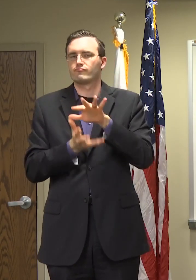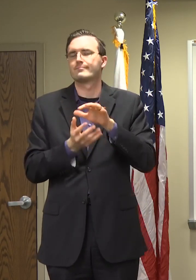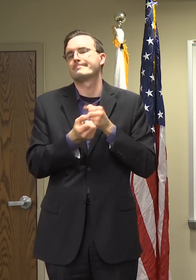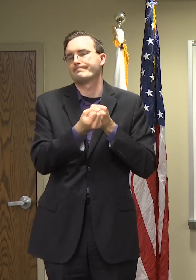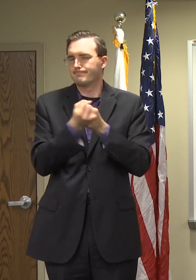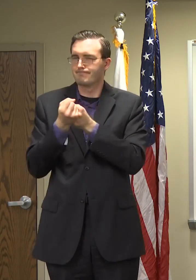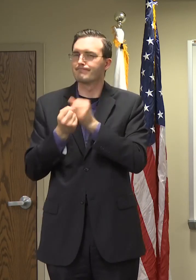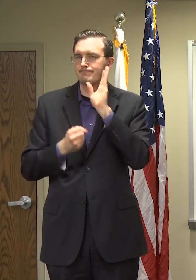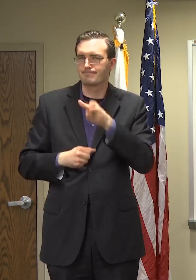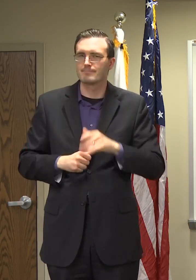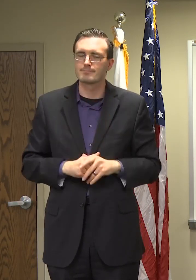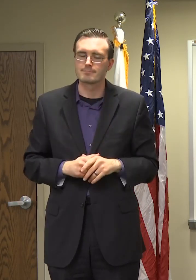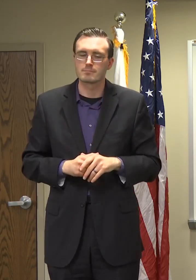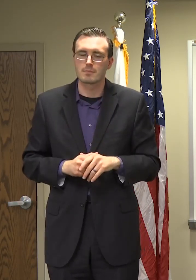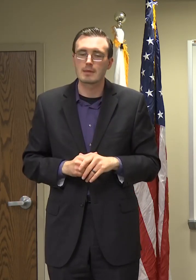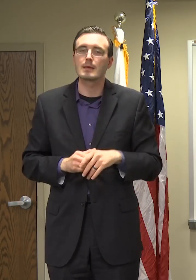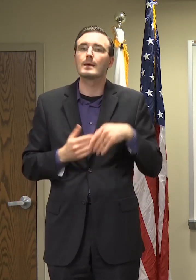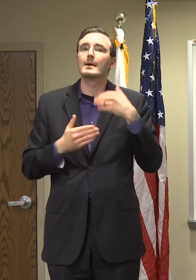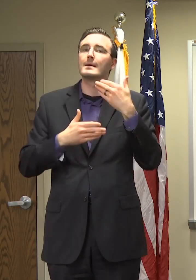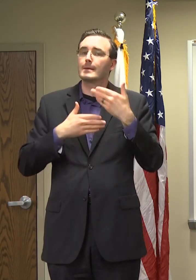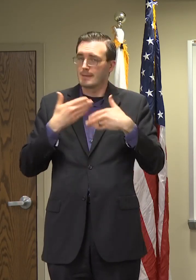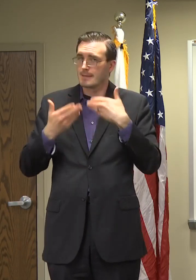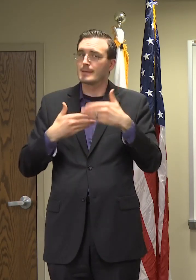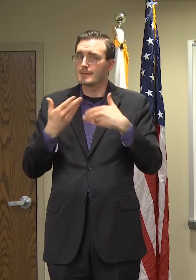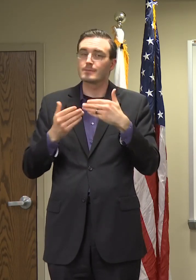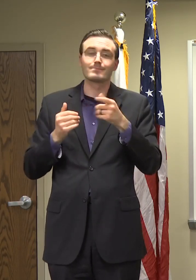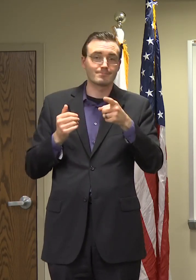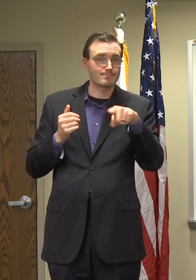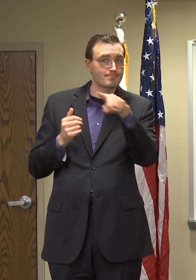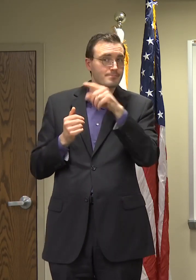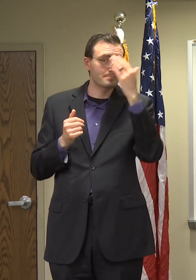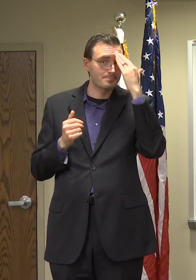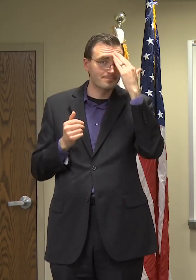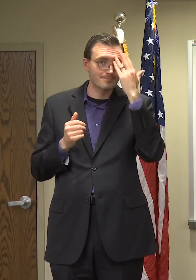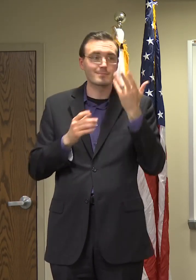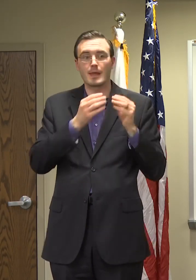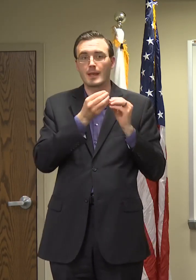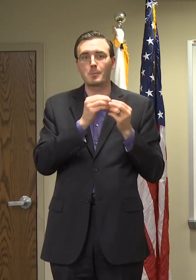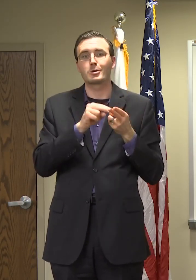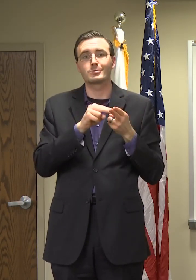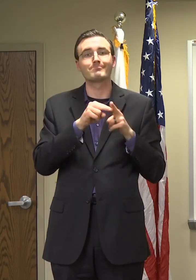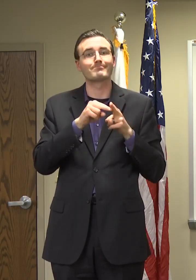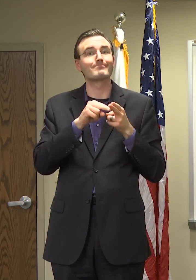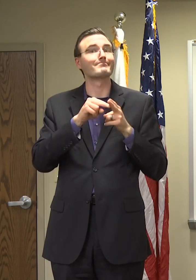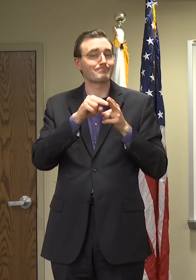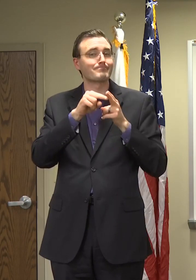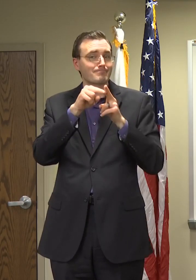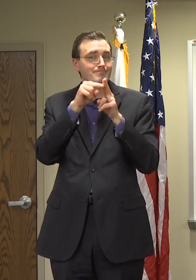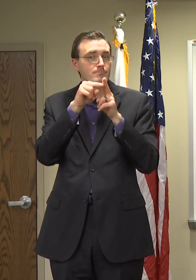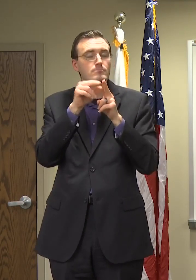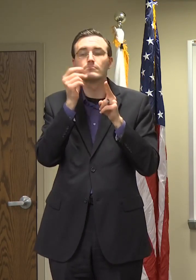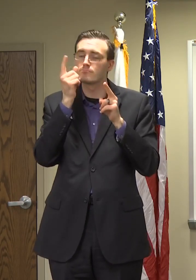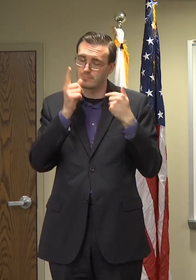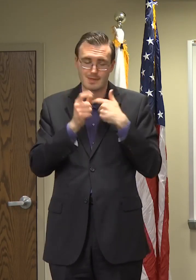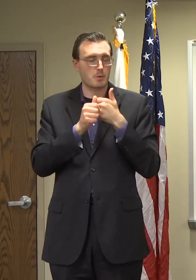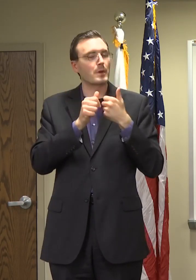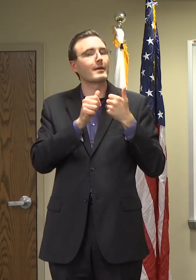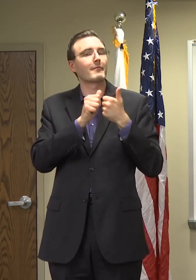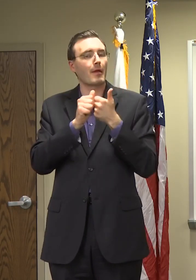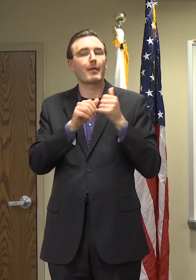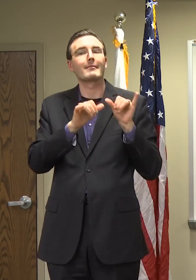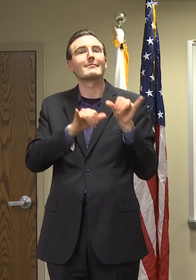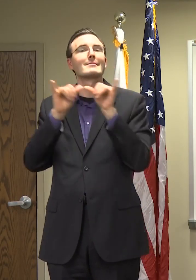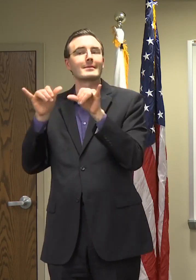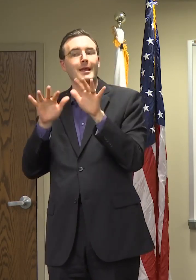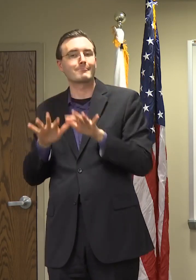hear the numbers, and yes, the cases are growing, and yes, we continue to monitor, we are on track with the rest of our region, including Region 1 in